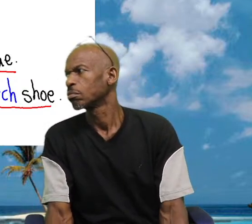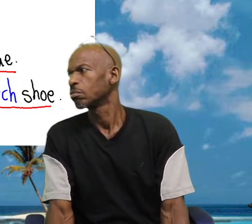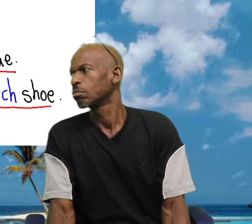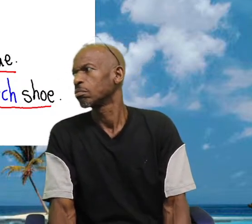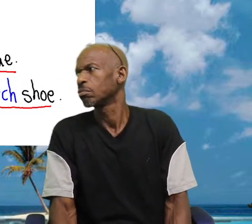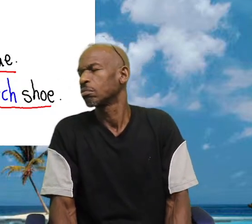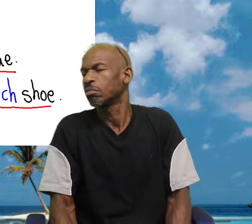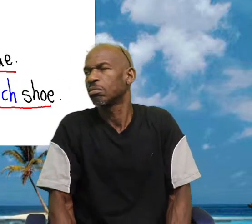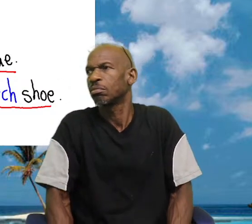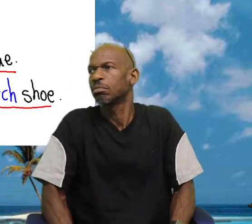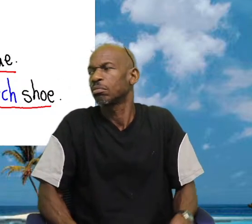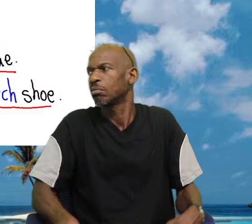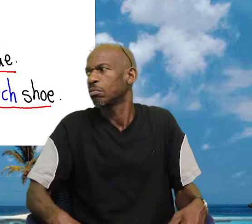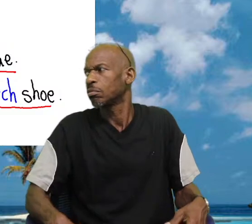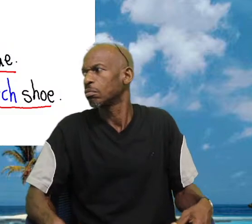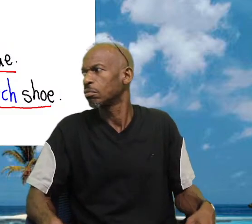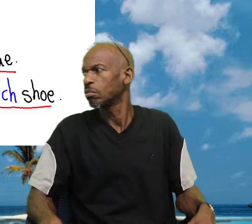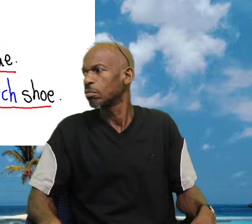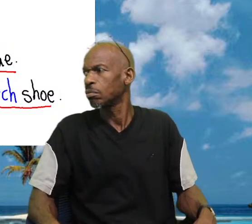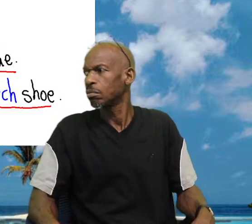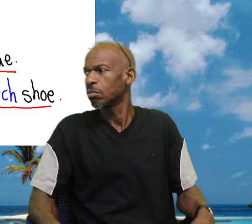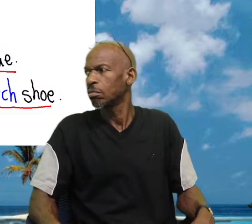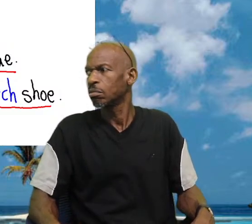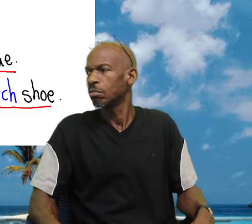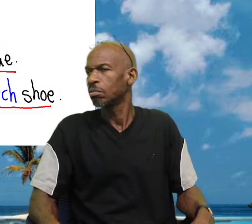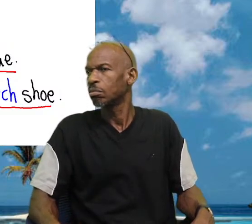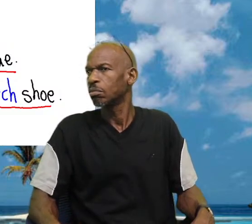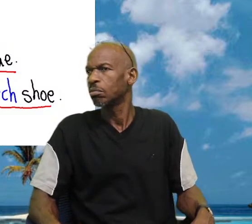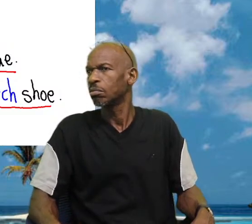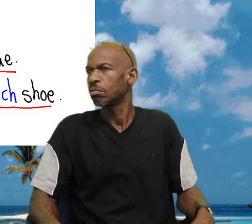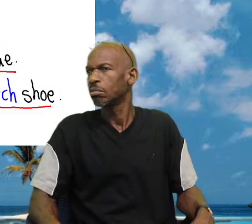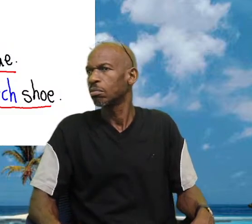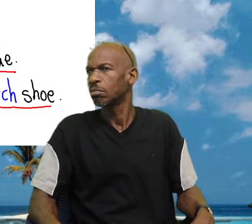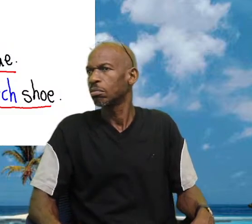is, and I put the word